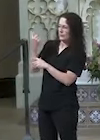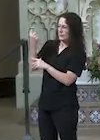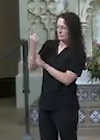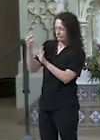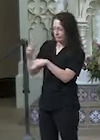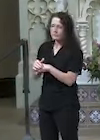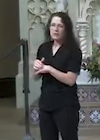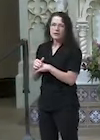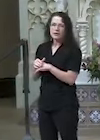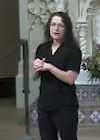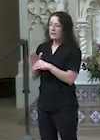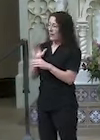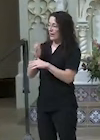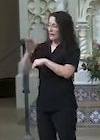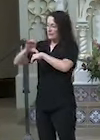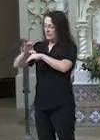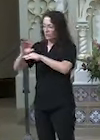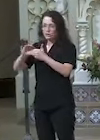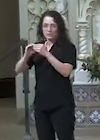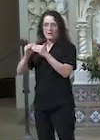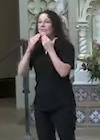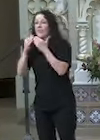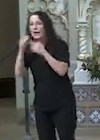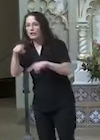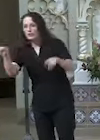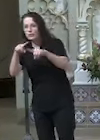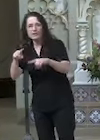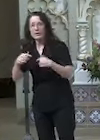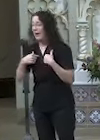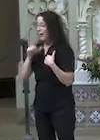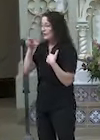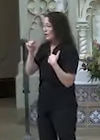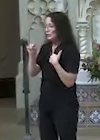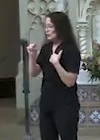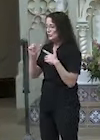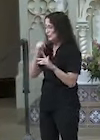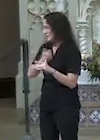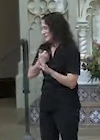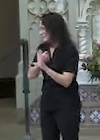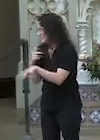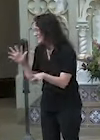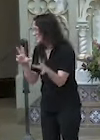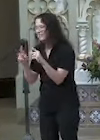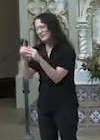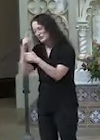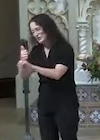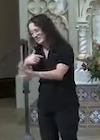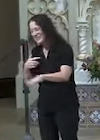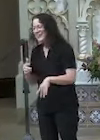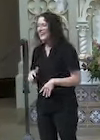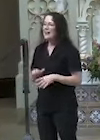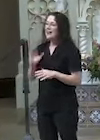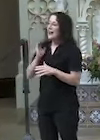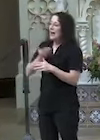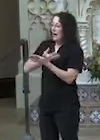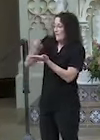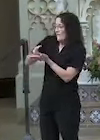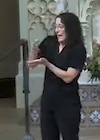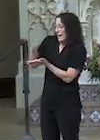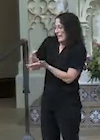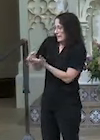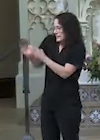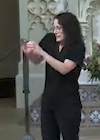we ended up as a parish. By the way, thank you for that. I didn't do it on my own, all right? Just trust me. Our finance